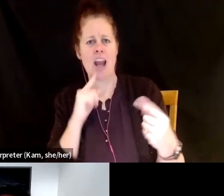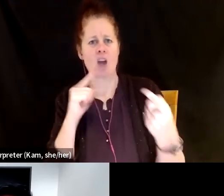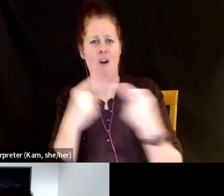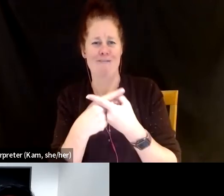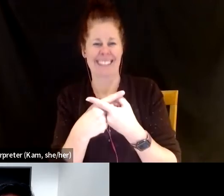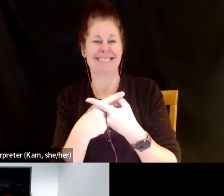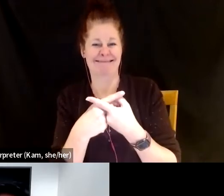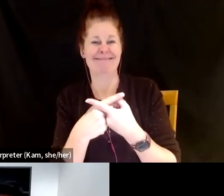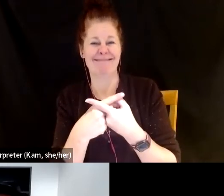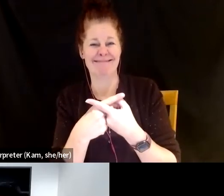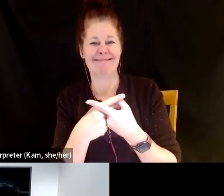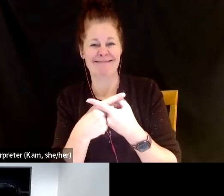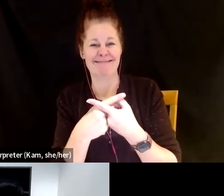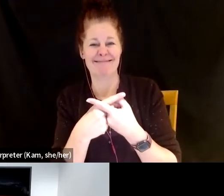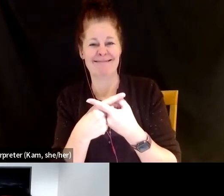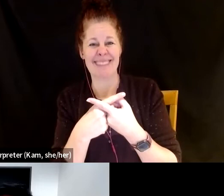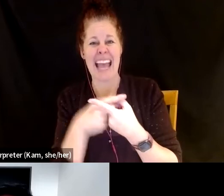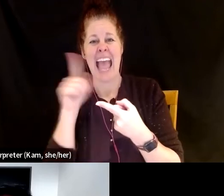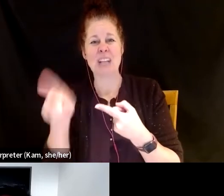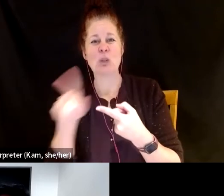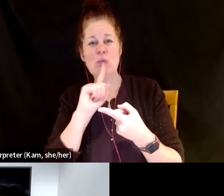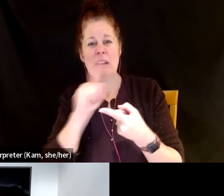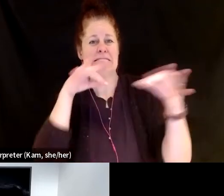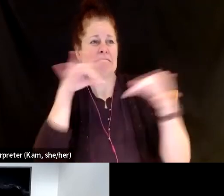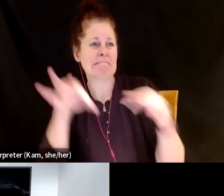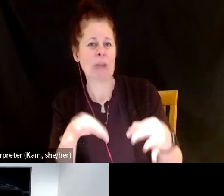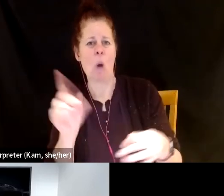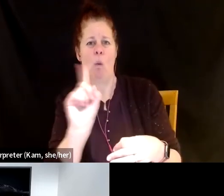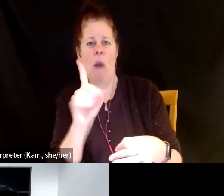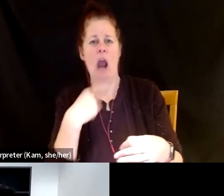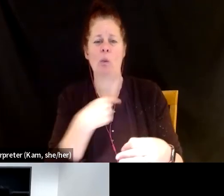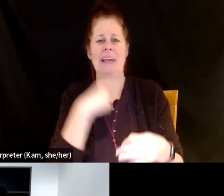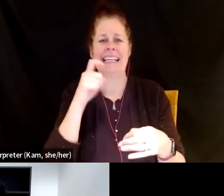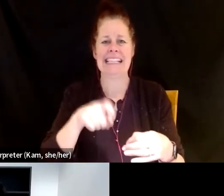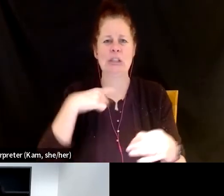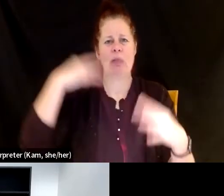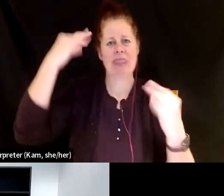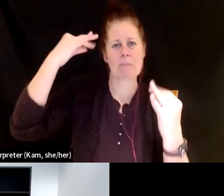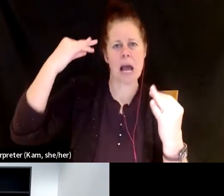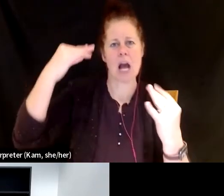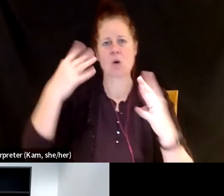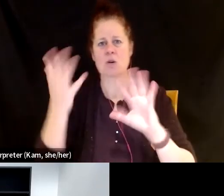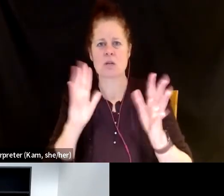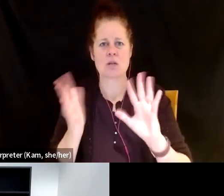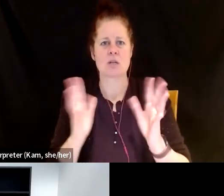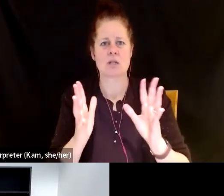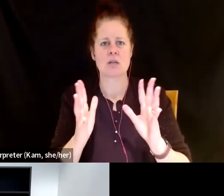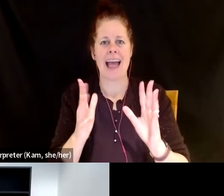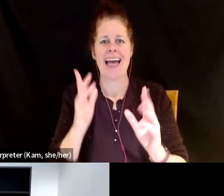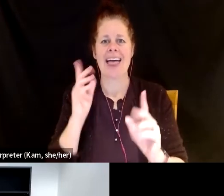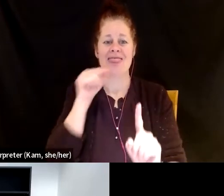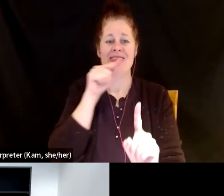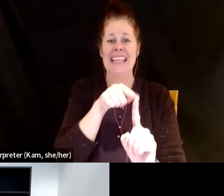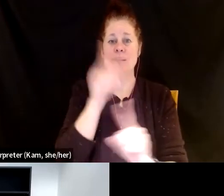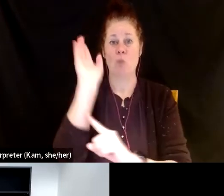like where we should grapple with some of these terms a little bit more. So this is not a Cal thing. This has been like a lot